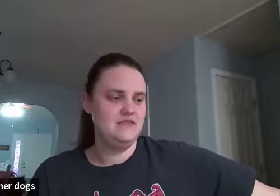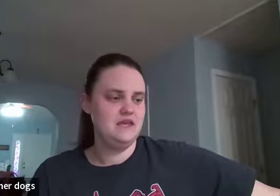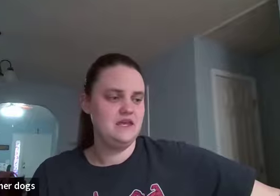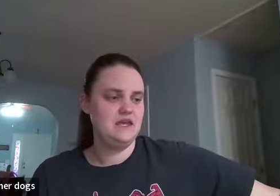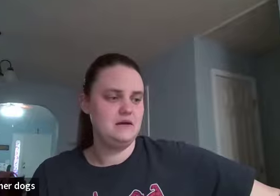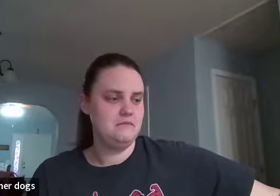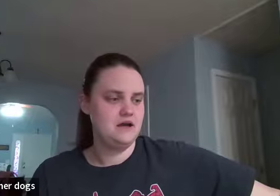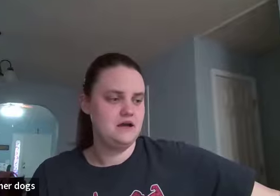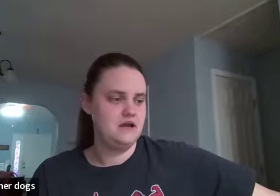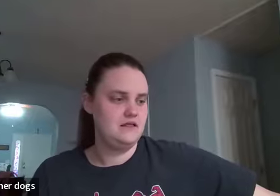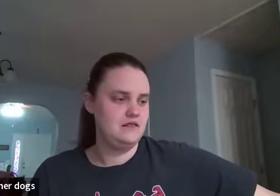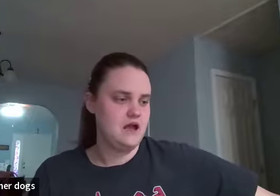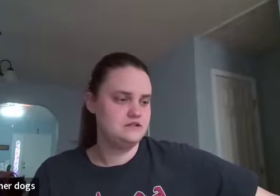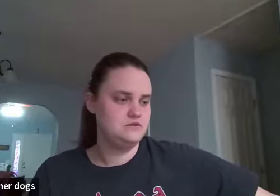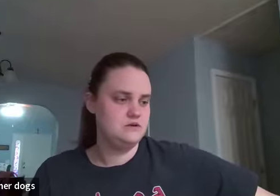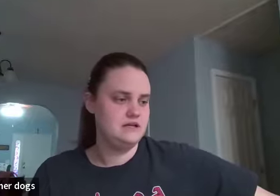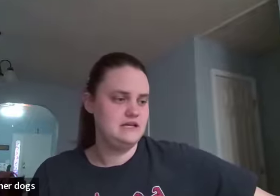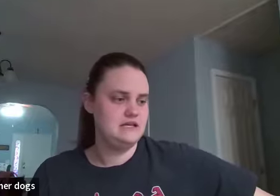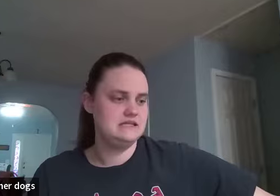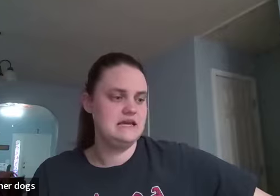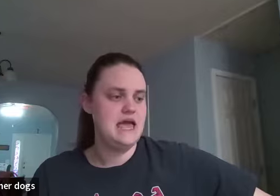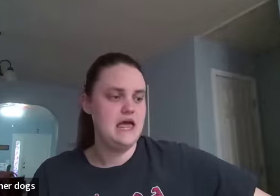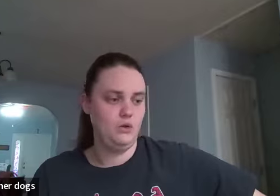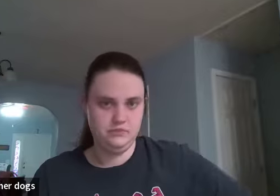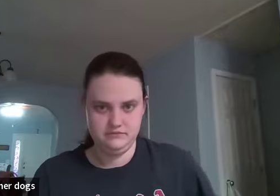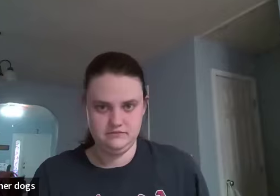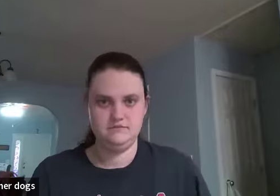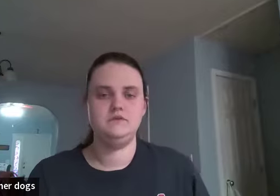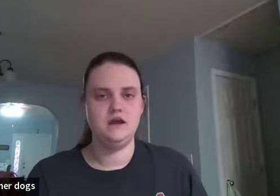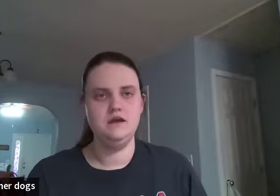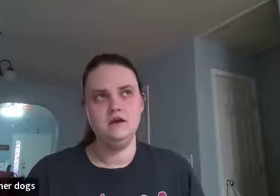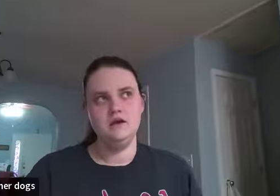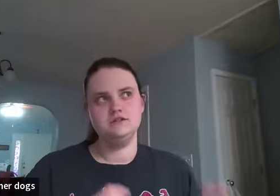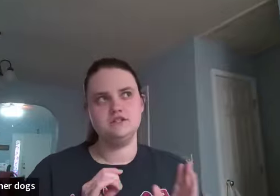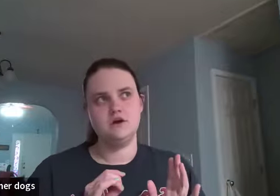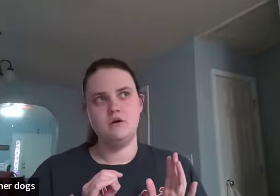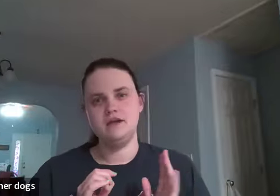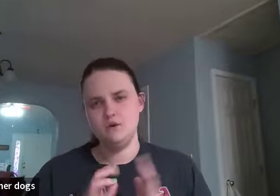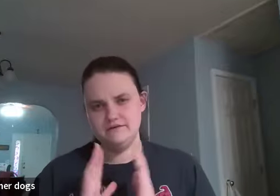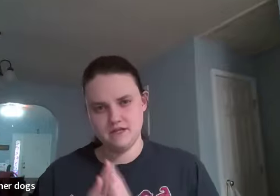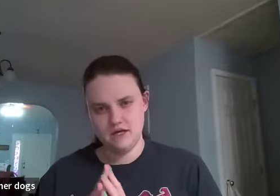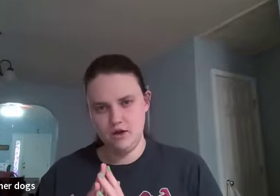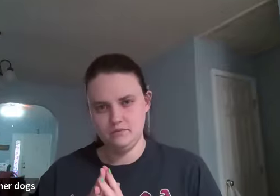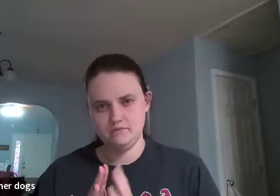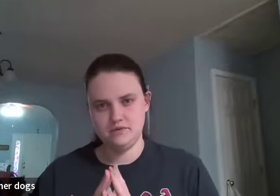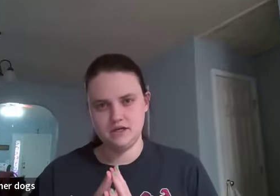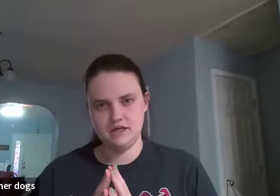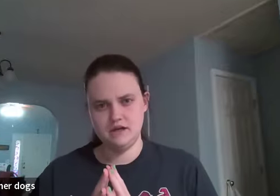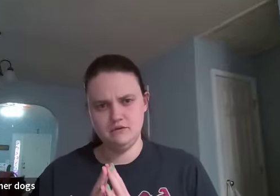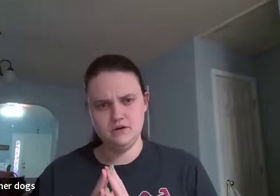And then my last one is help. Okay. So I know we've done help, but I don't